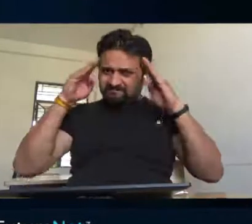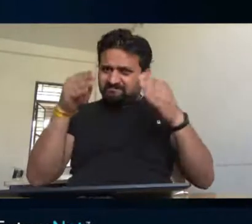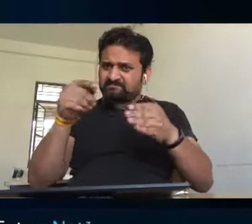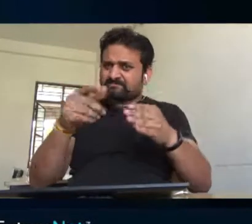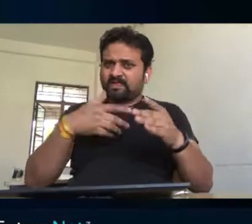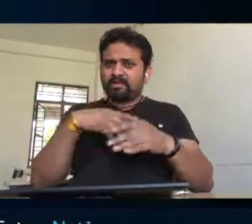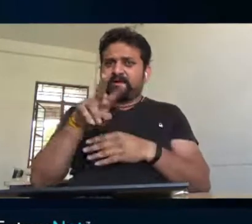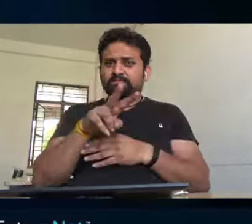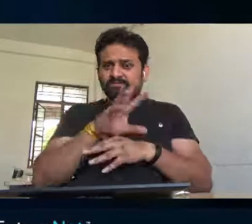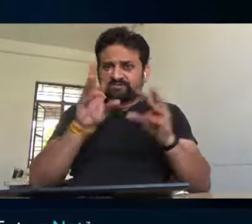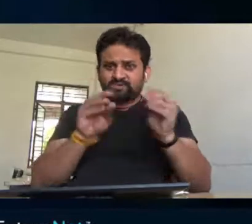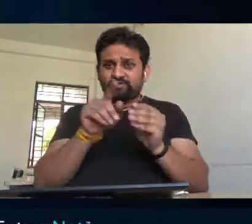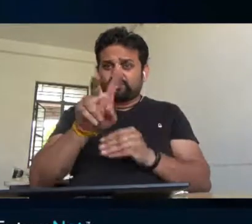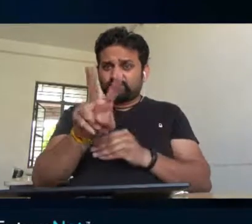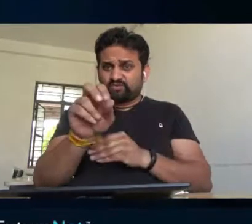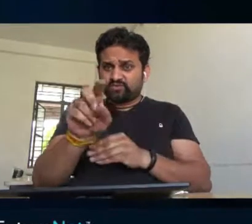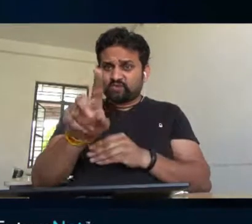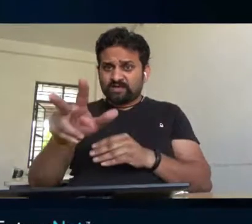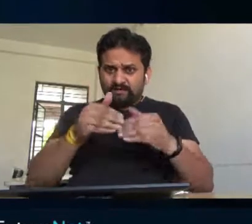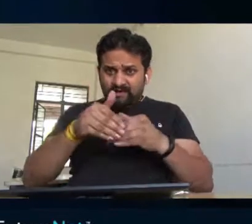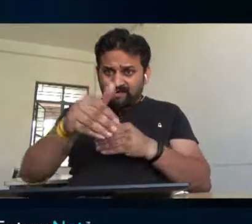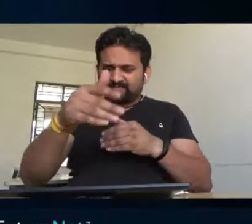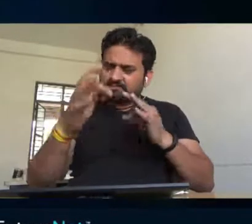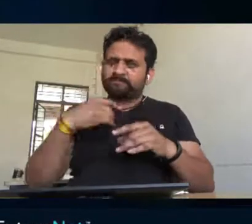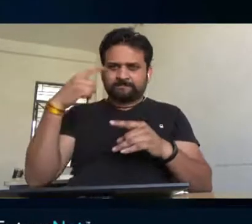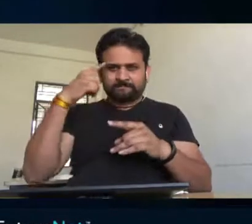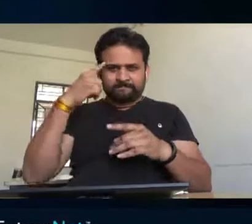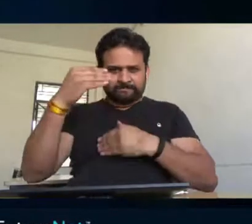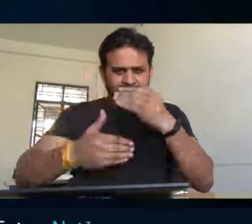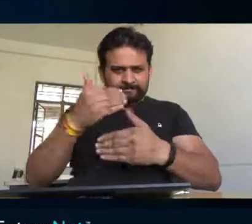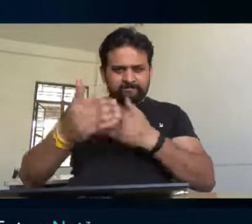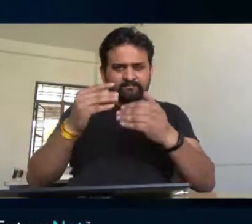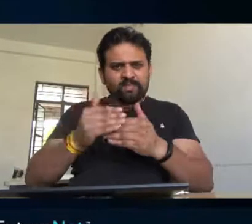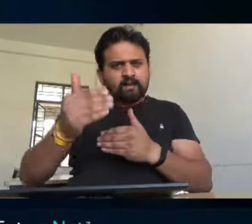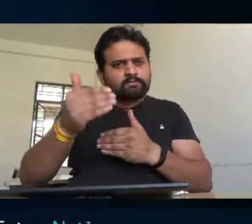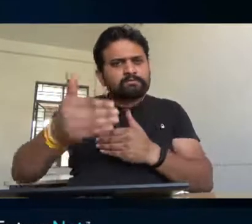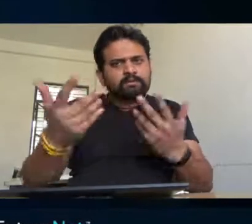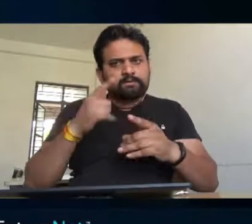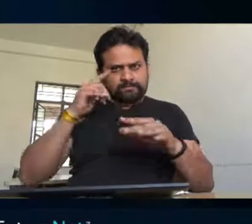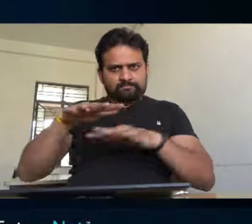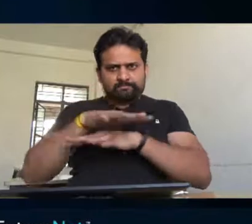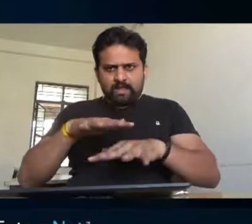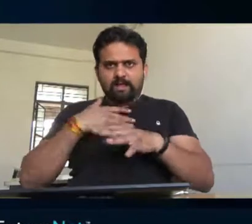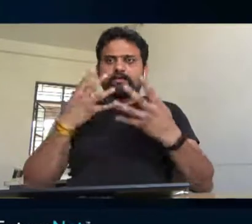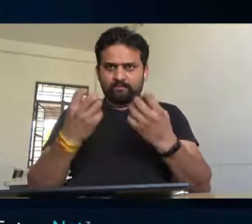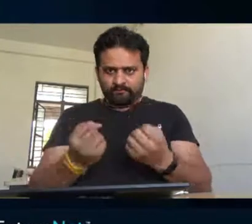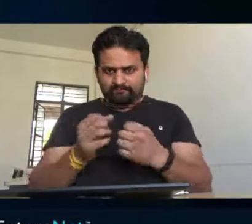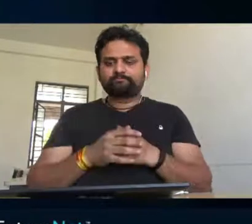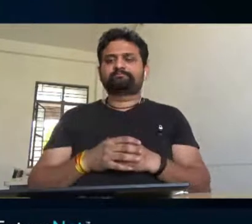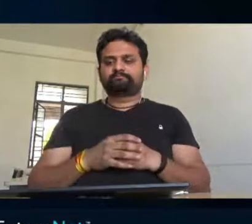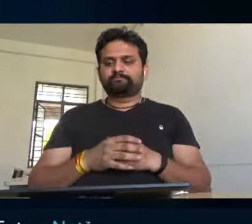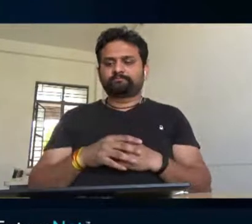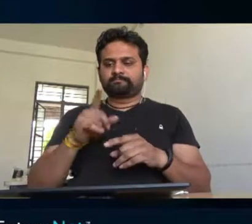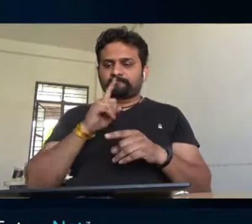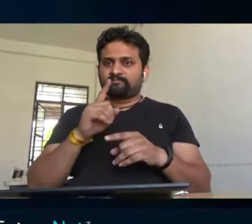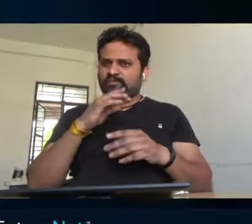We hire new people for the IT, for the front end, for the back end, for everything. Yeah. But believe me, this is